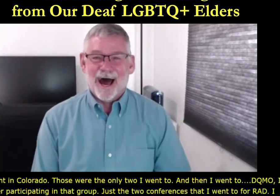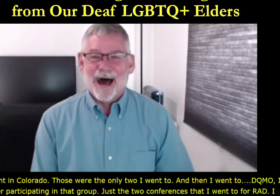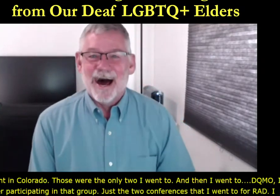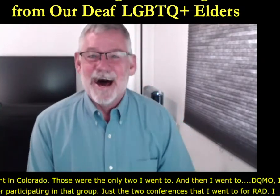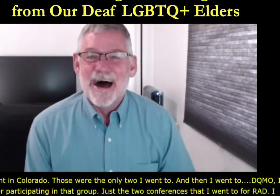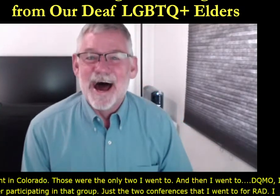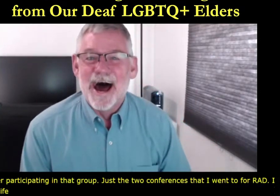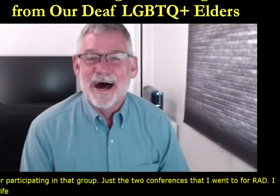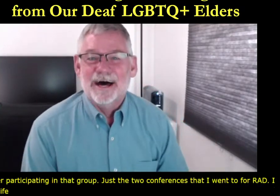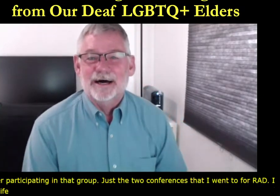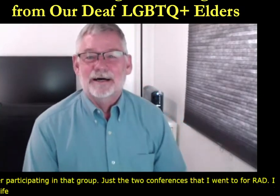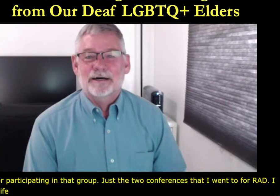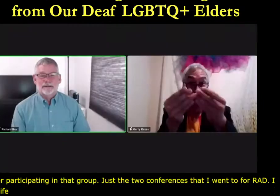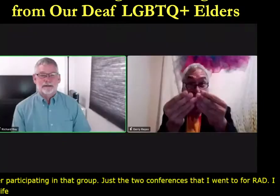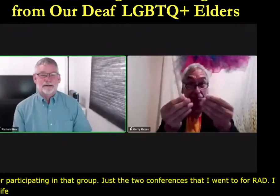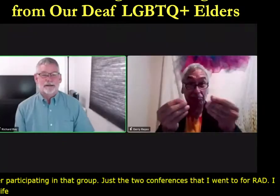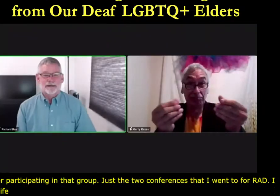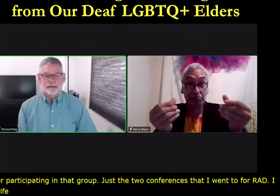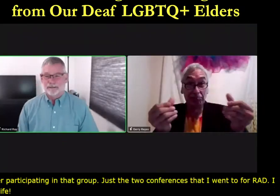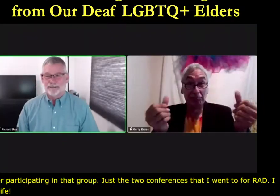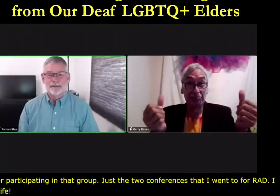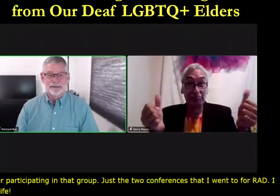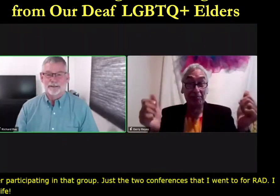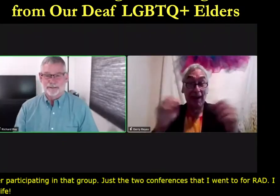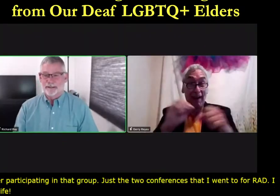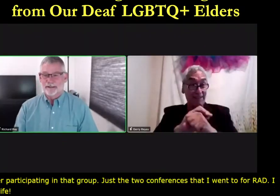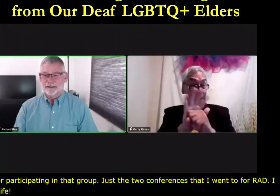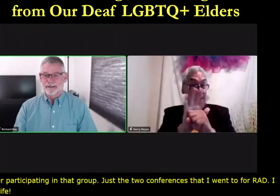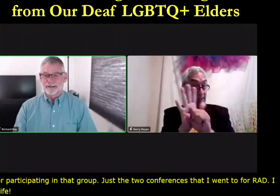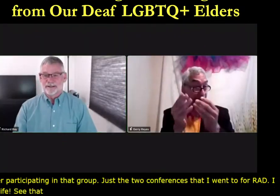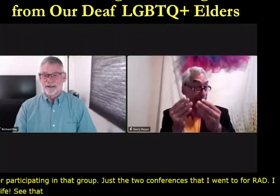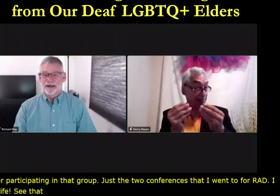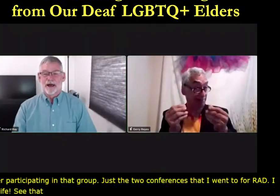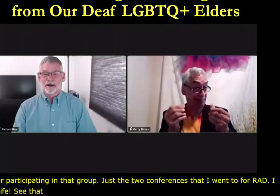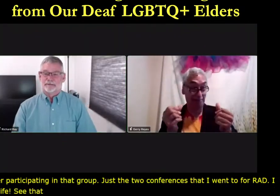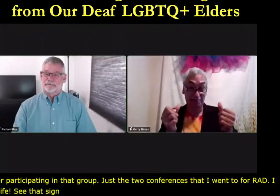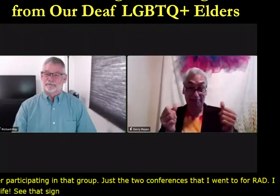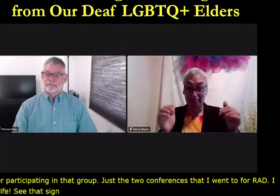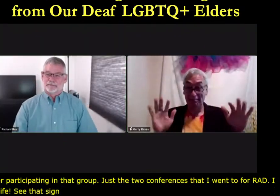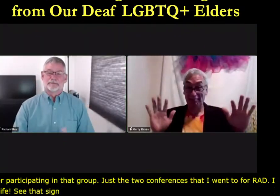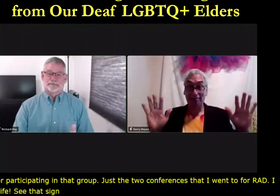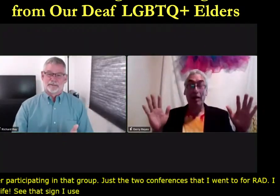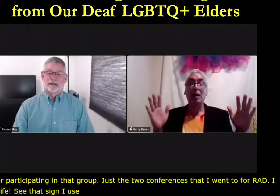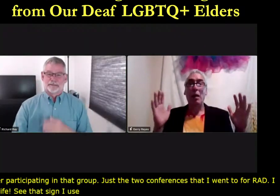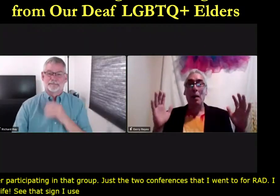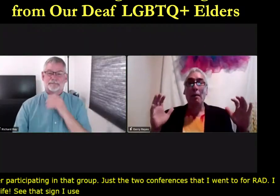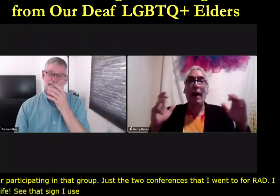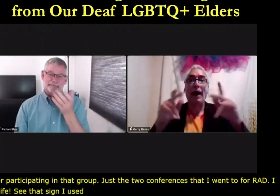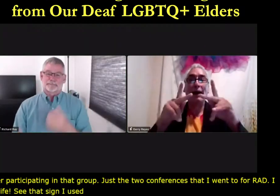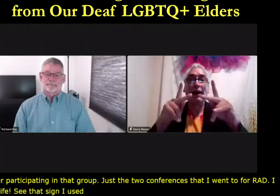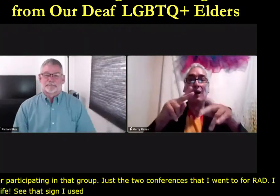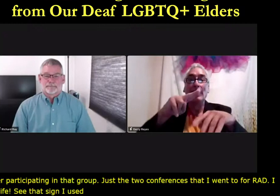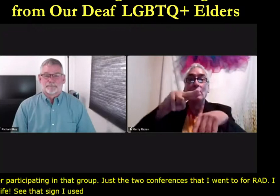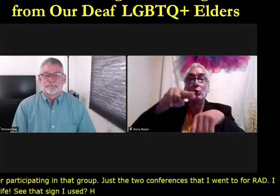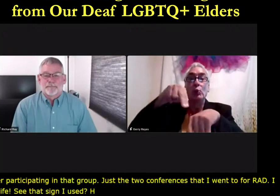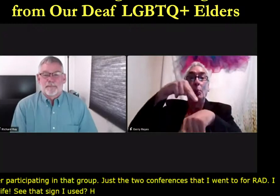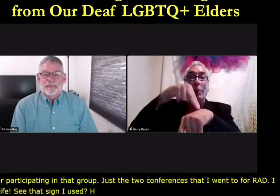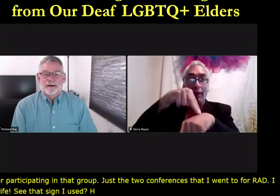yeah and and maybe after the pandemic is over we'll see a difference